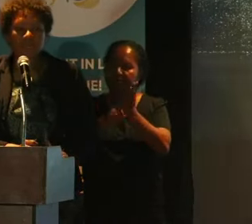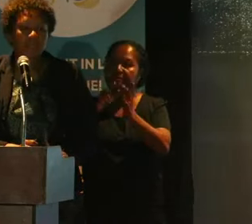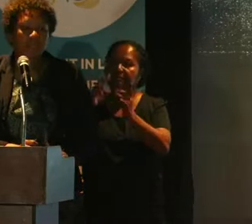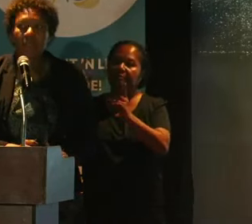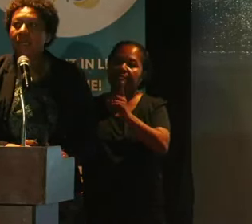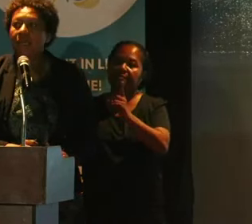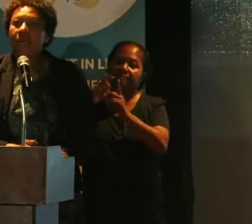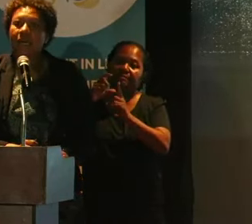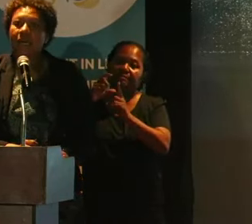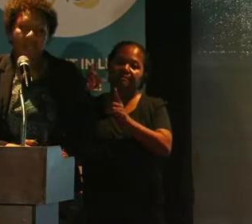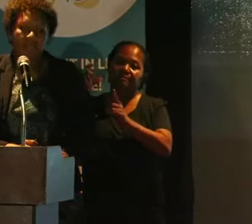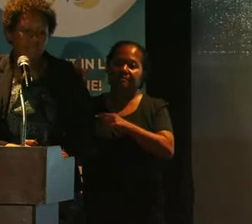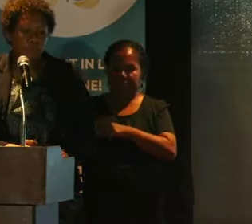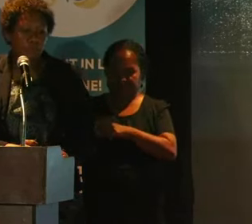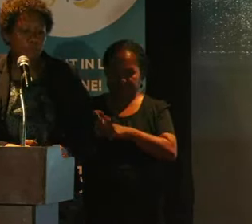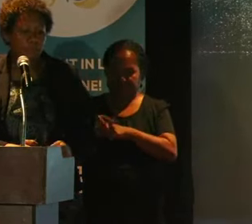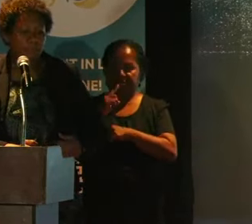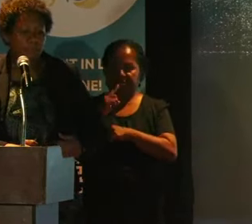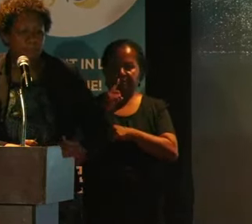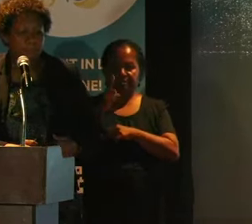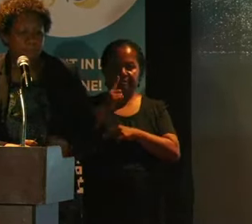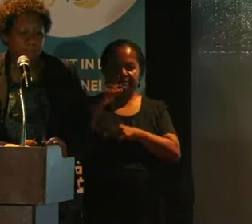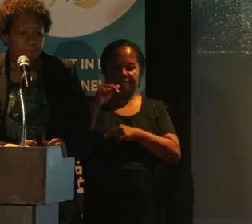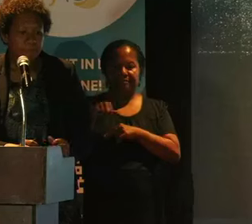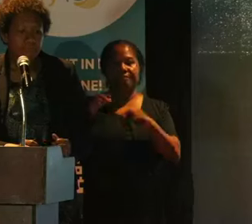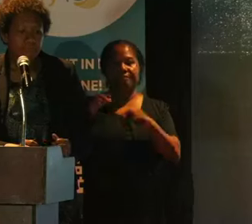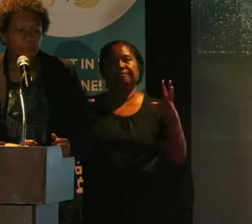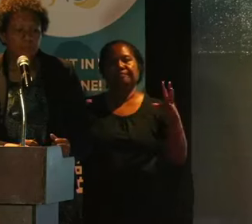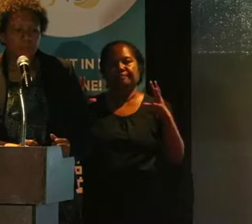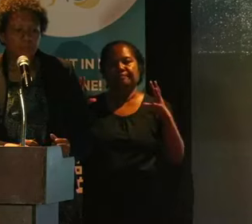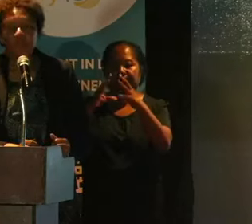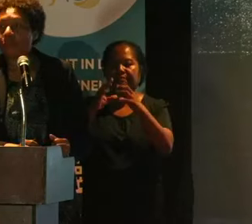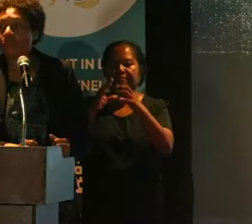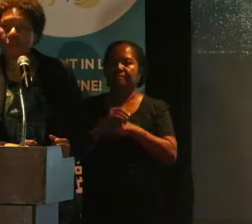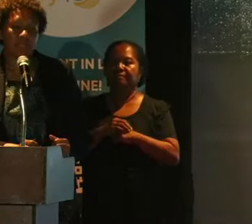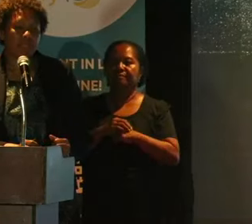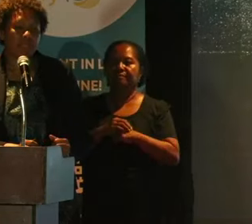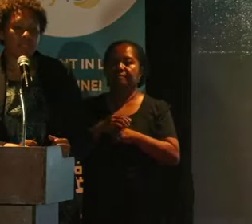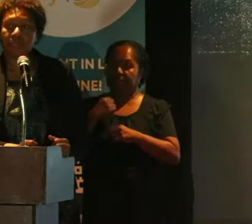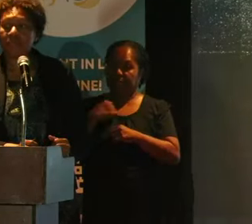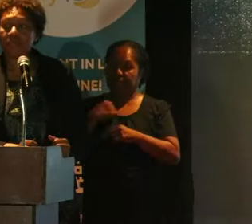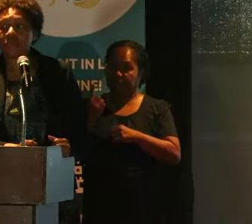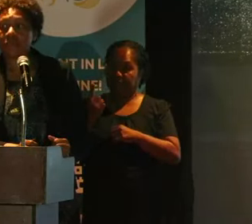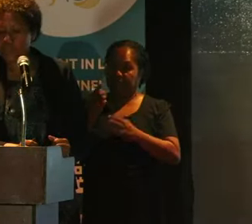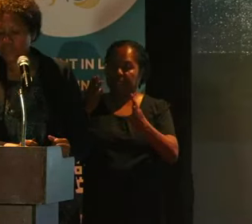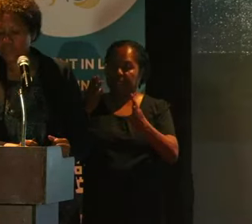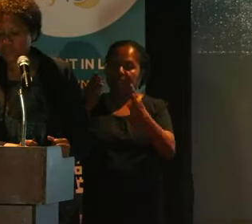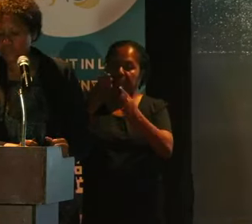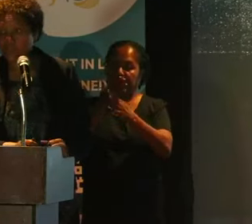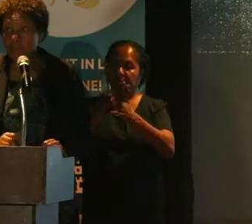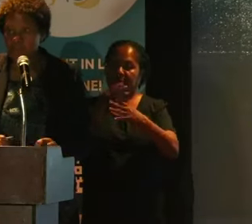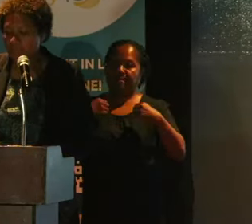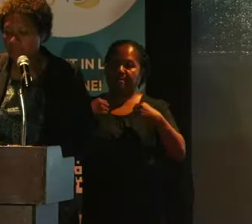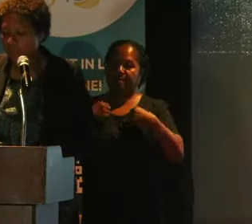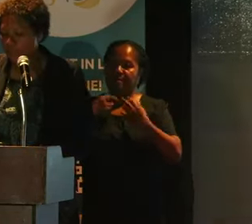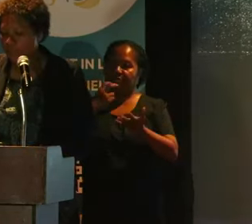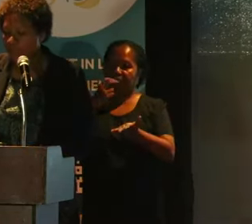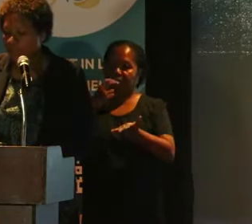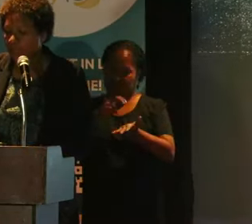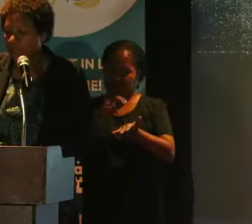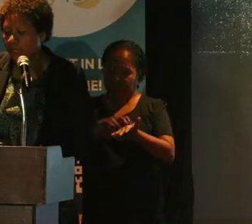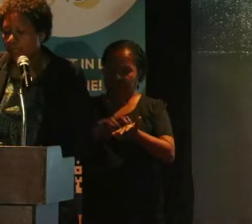come and speak at this forum. I'm going to go through NCDC's business registration requirements